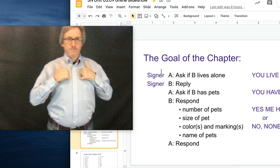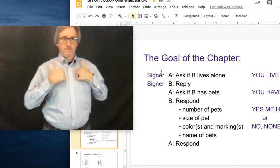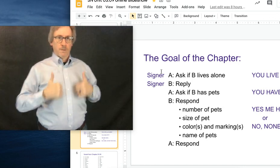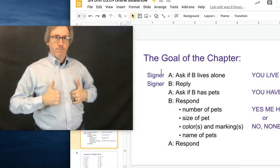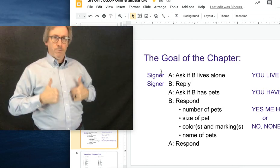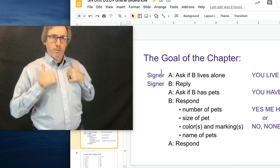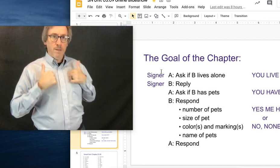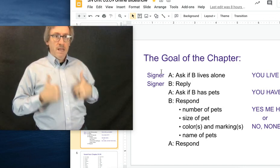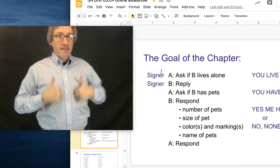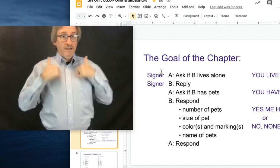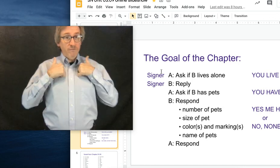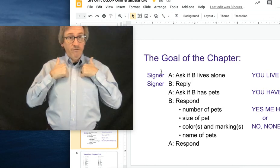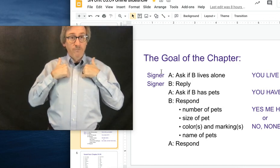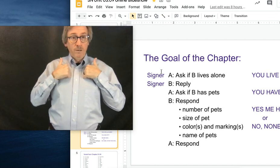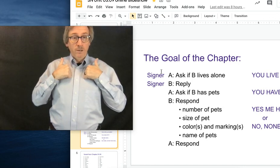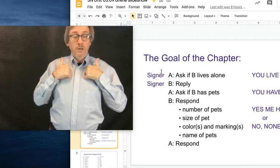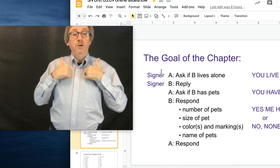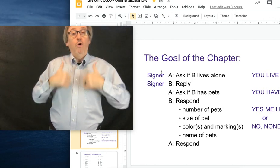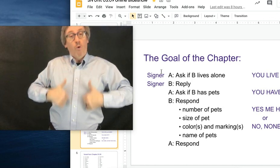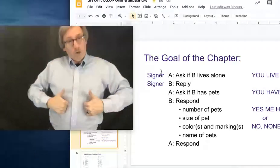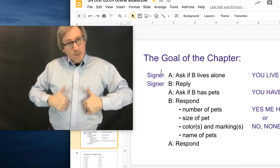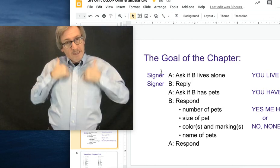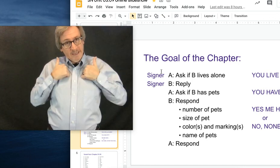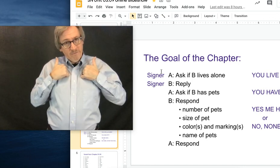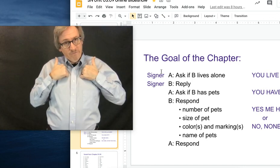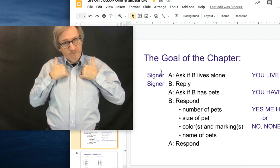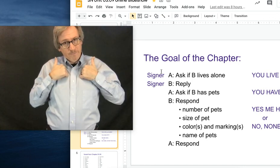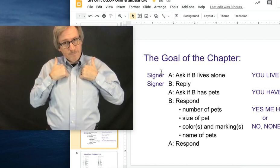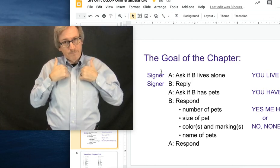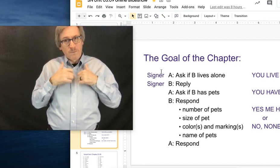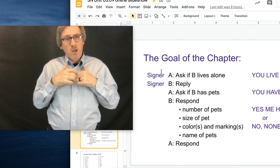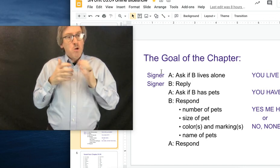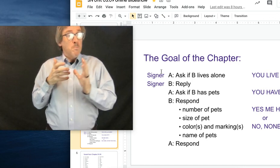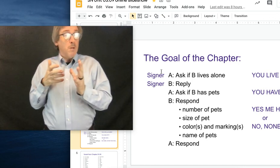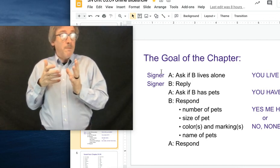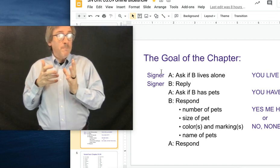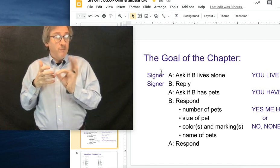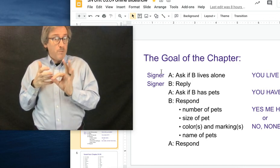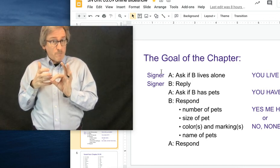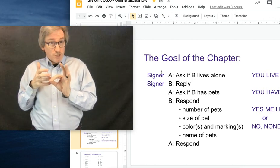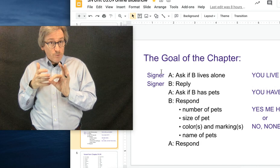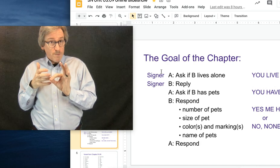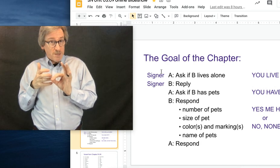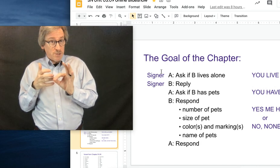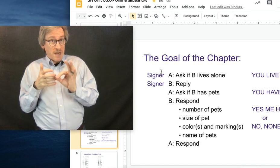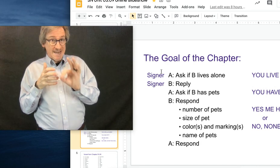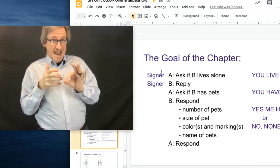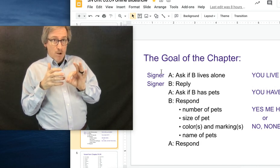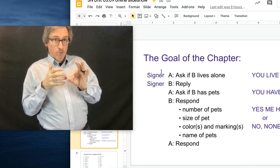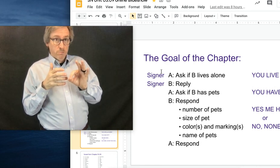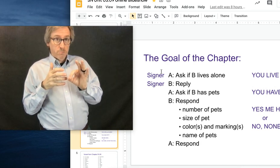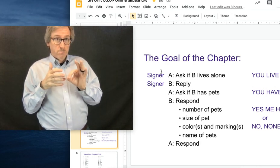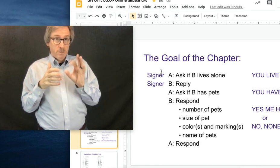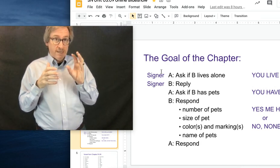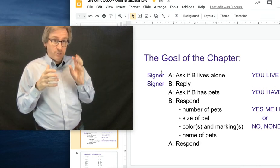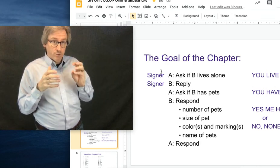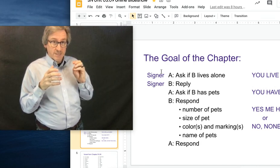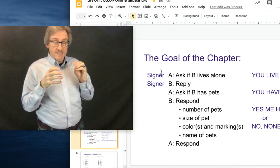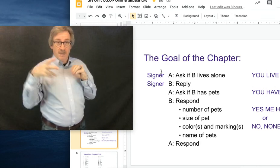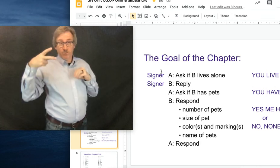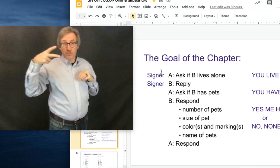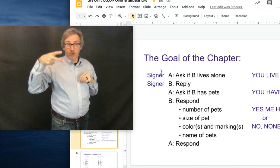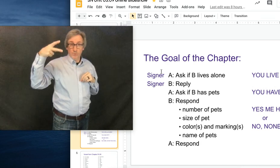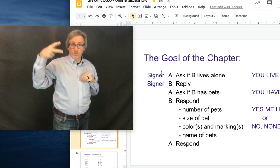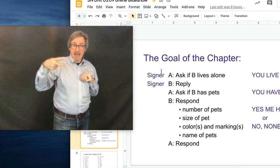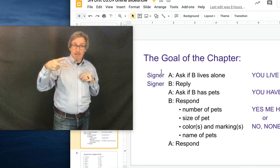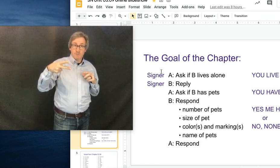boom, boom, live or live. If you remember too, we mentioned a noun is usually